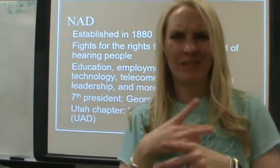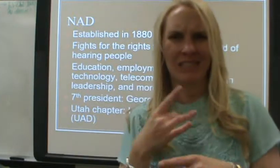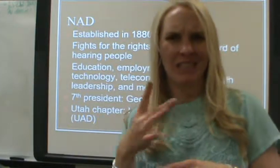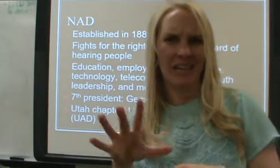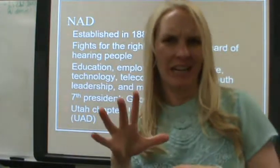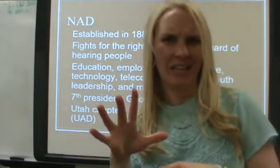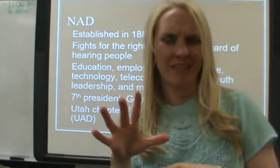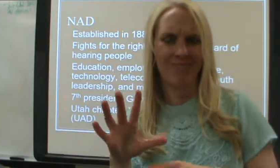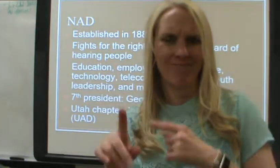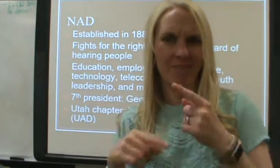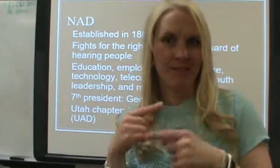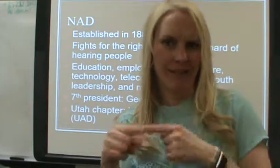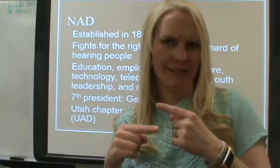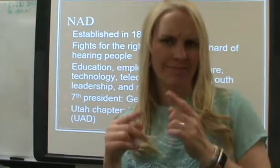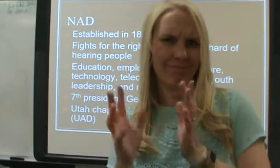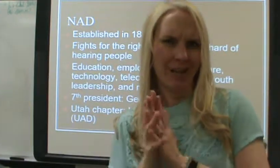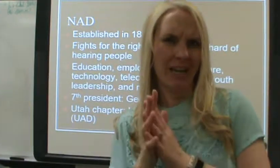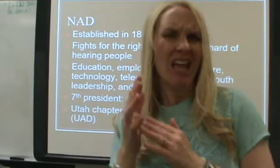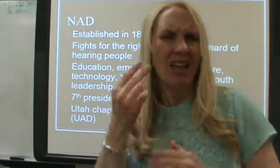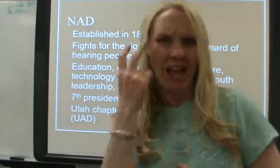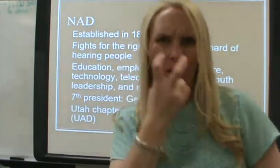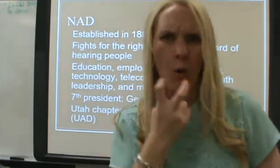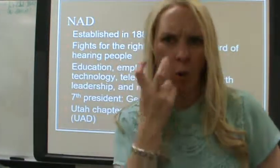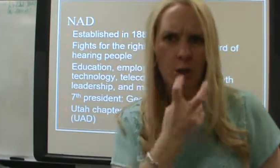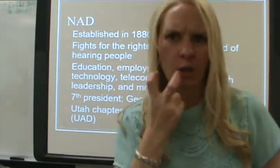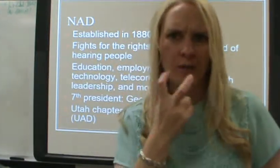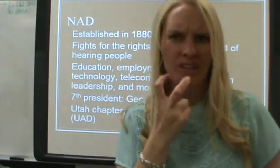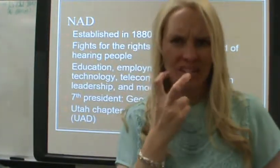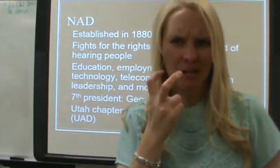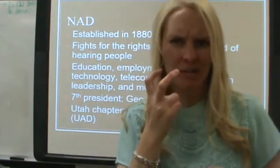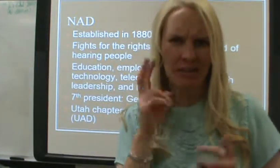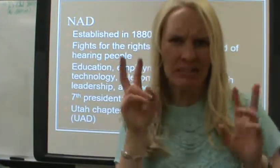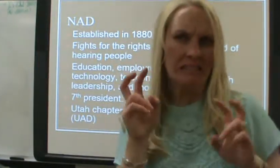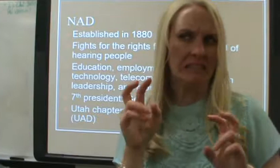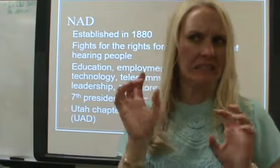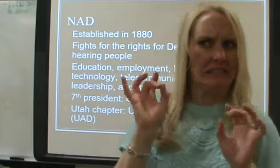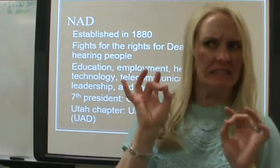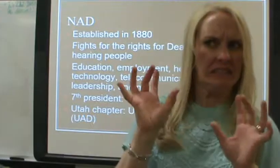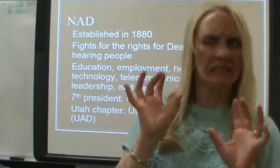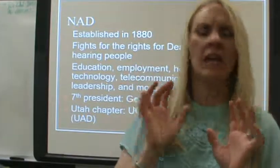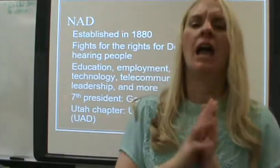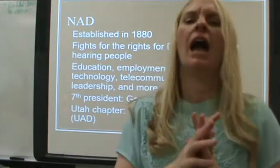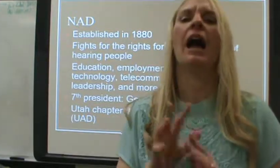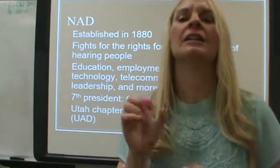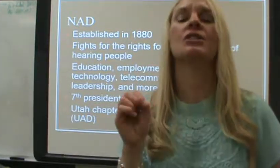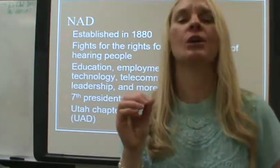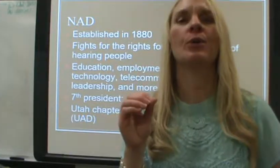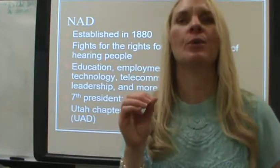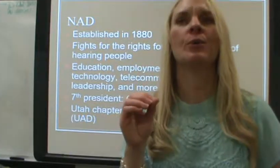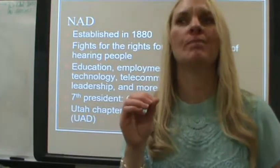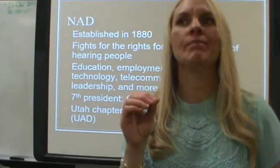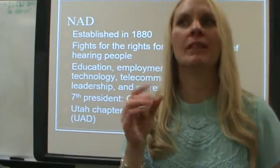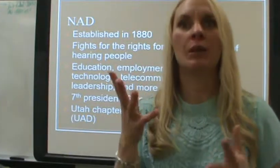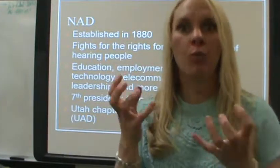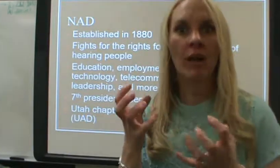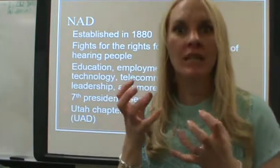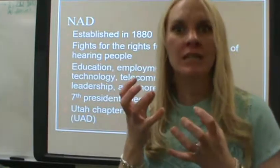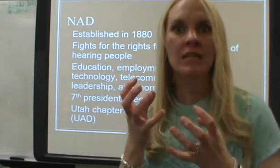didn't like sign, right? He had the oral stigma, and so he wanted